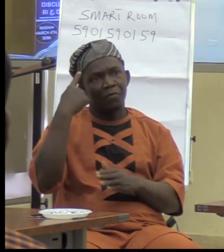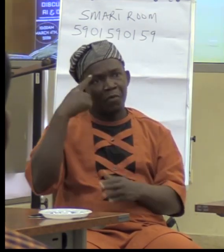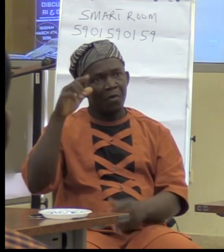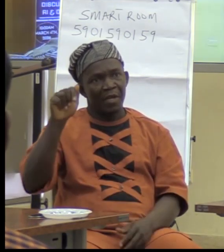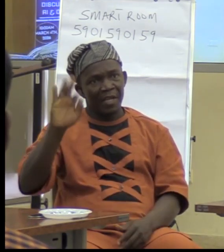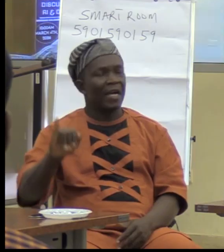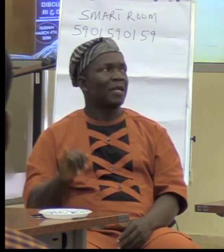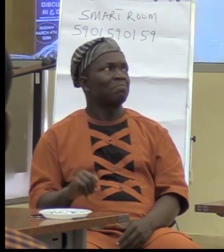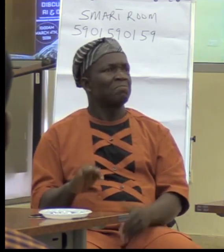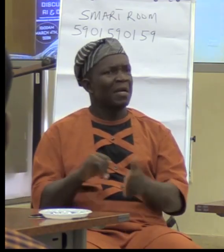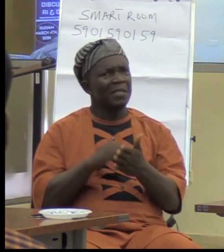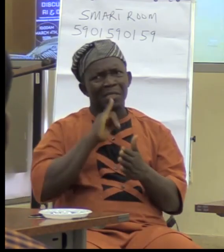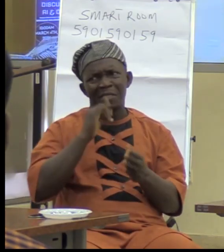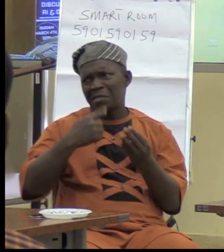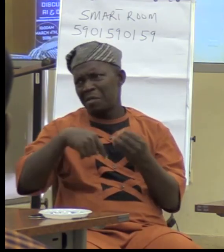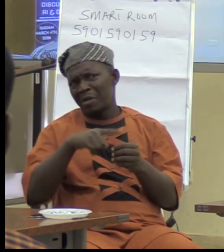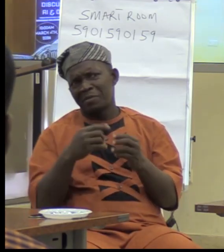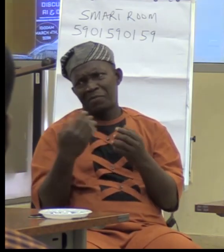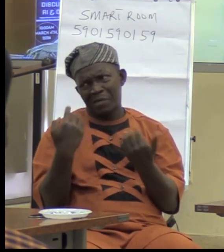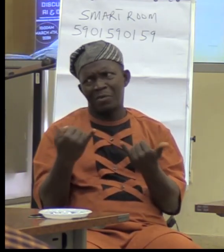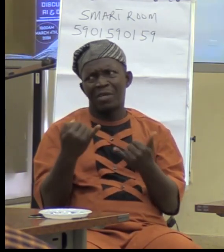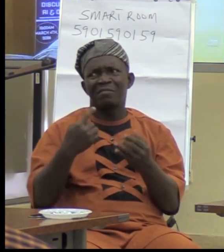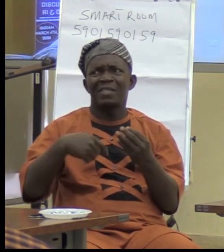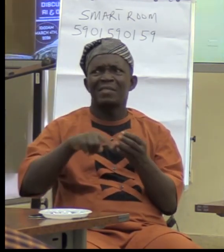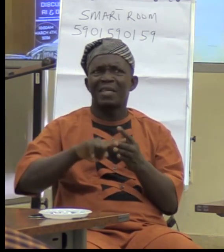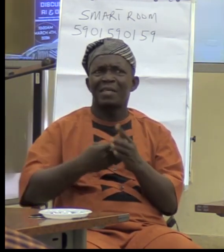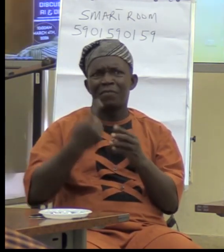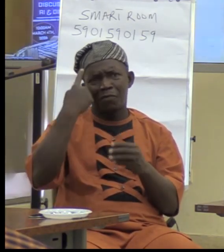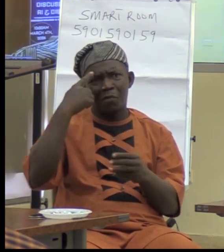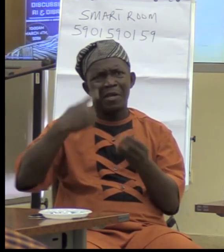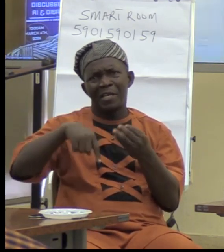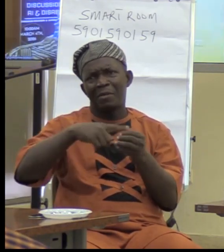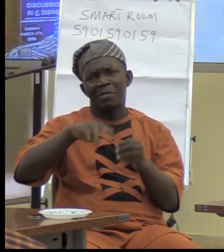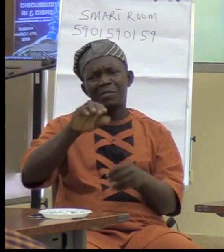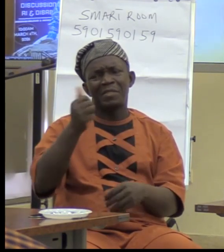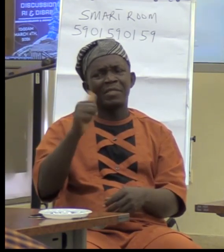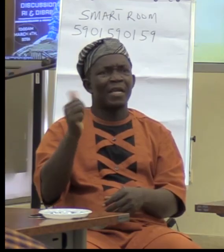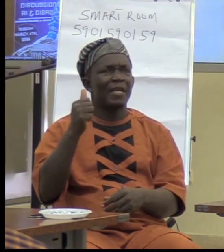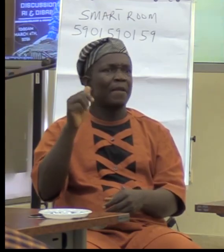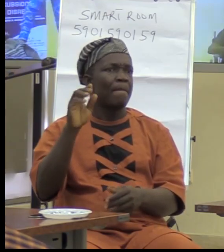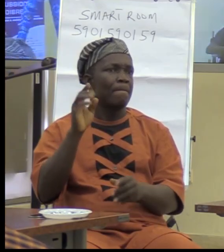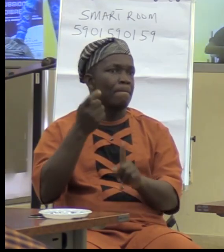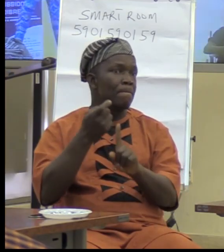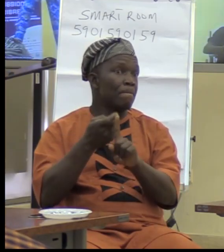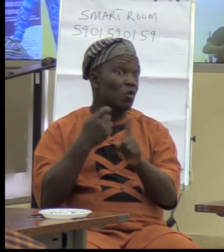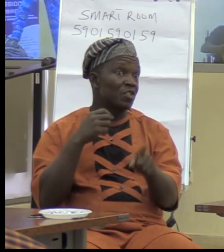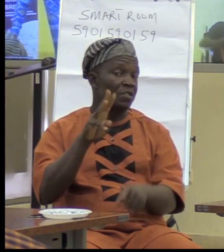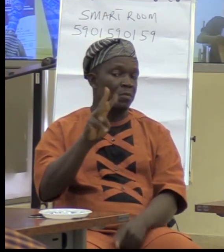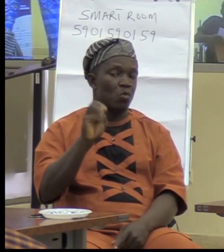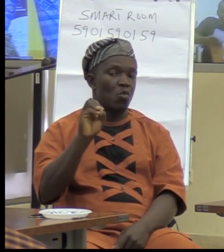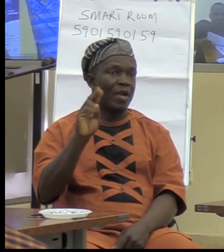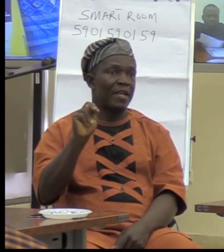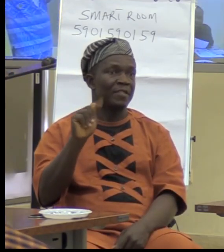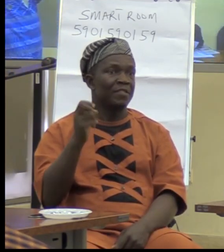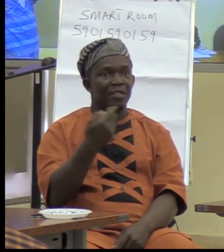10 months thereabouts. And we realize that being able to do